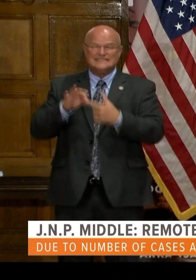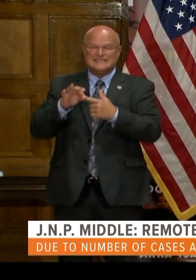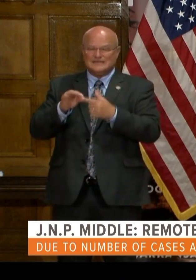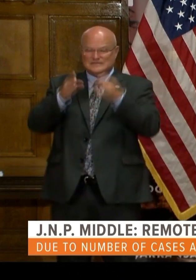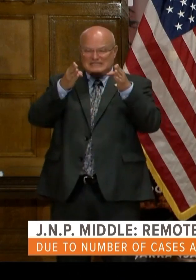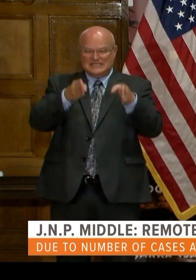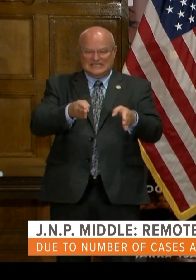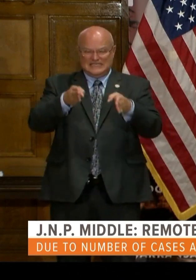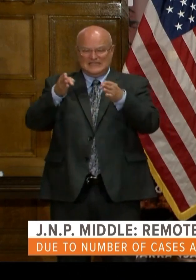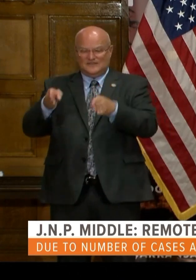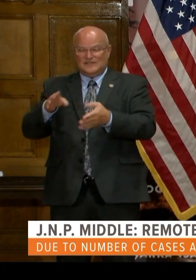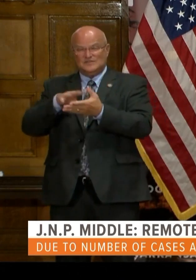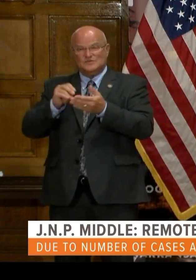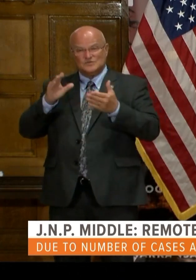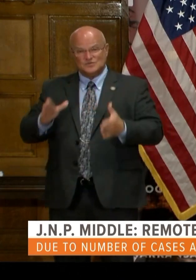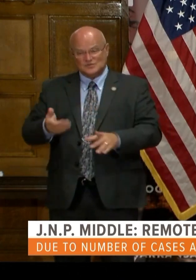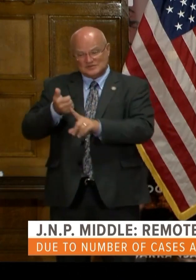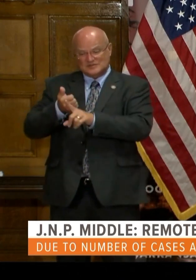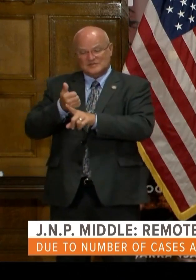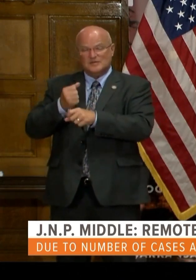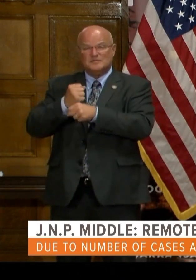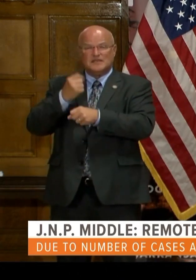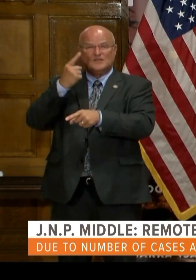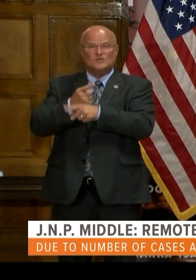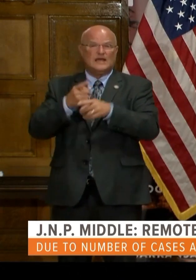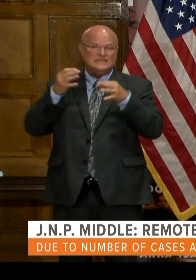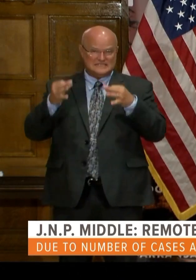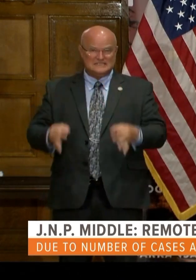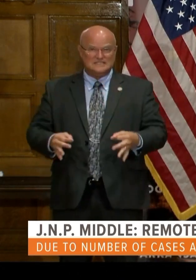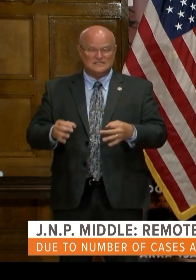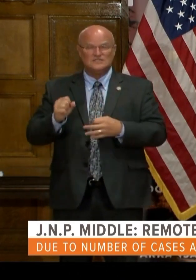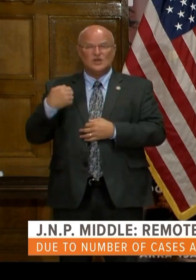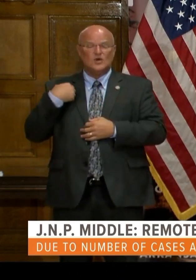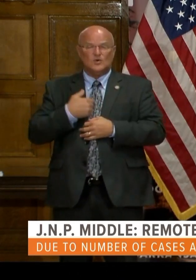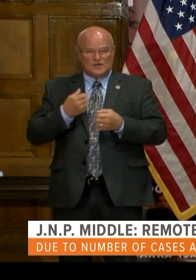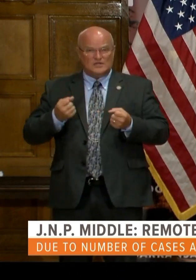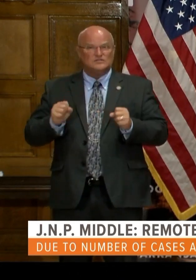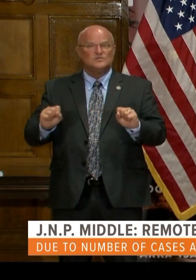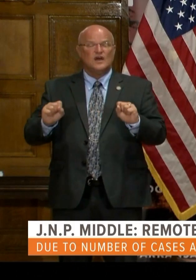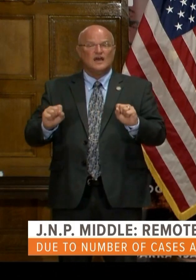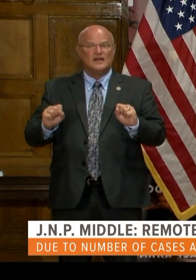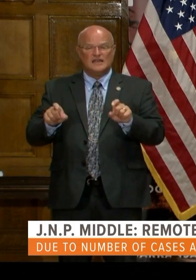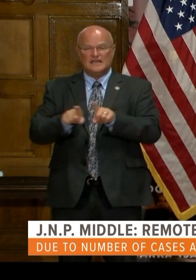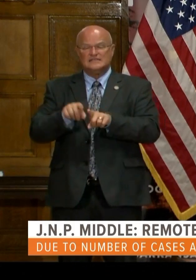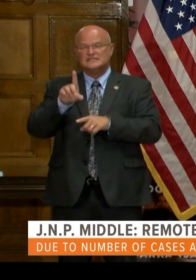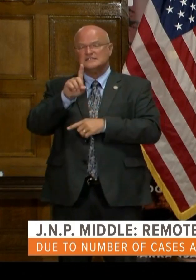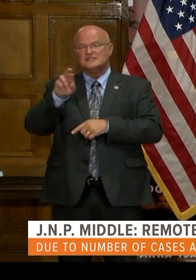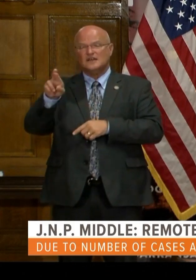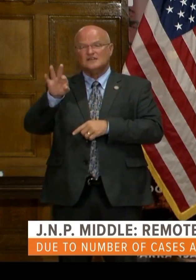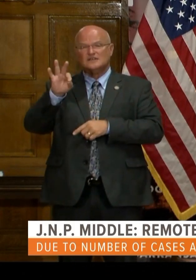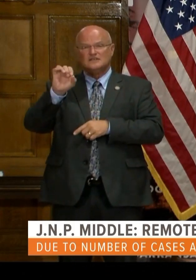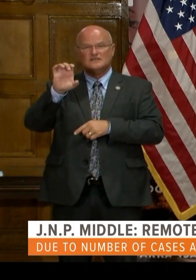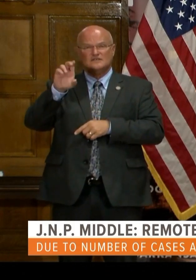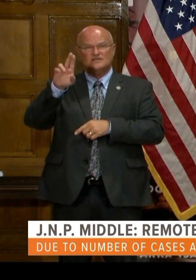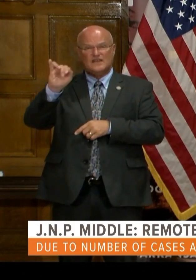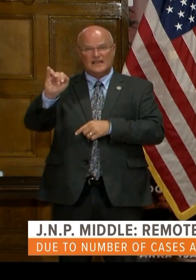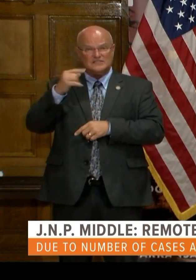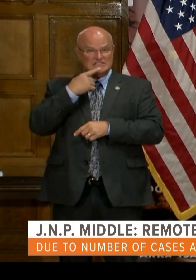individual students that make the right decisions. And so we're trying to, as Dr. Fauci said,